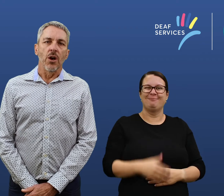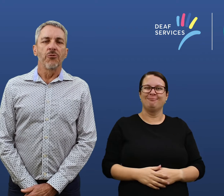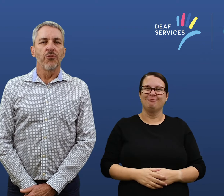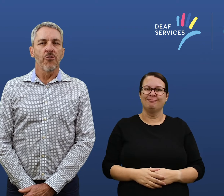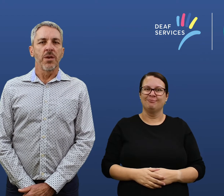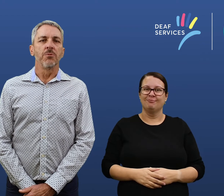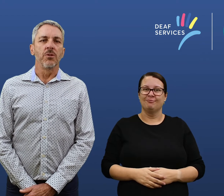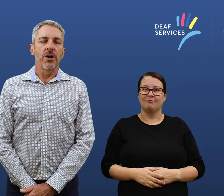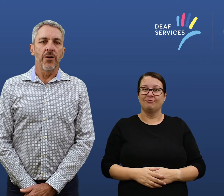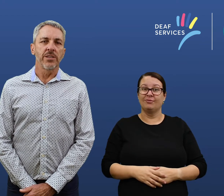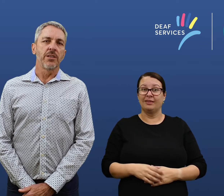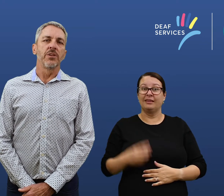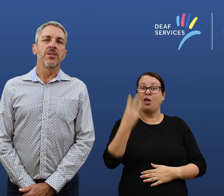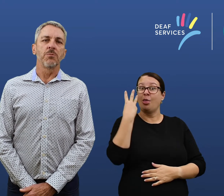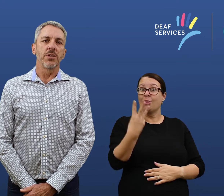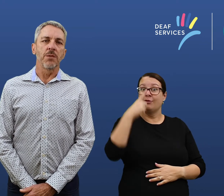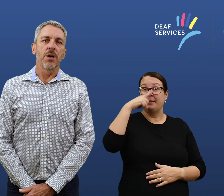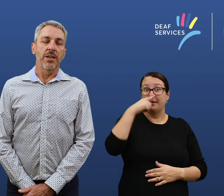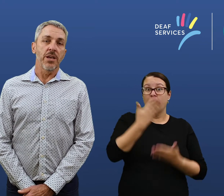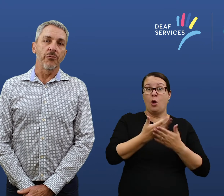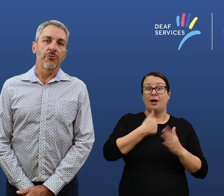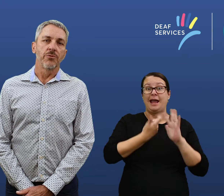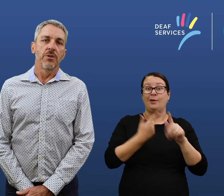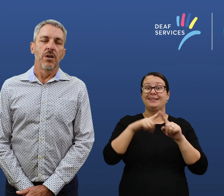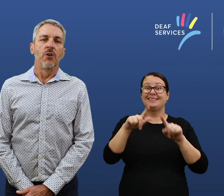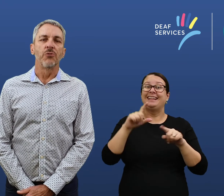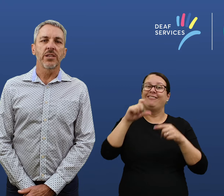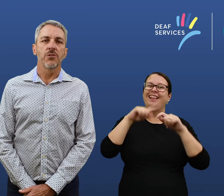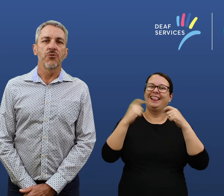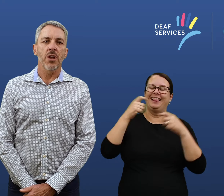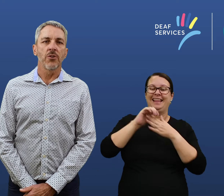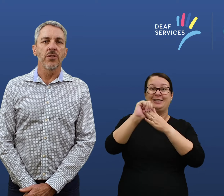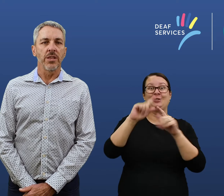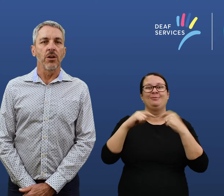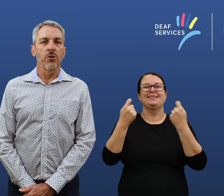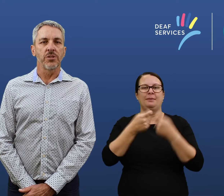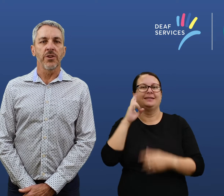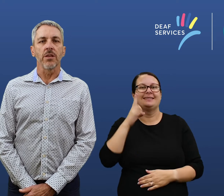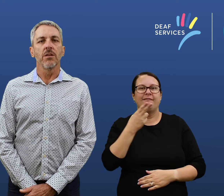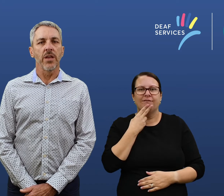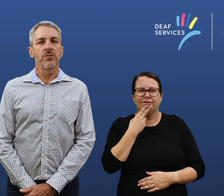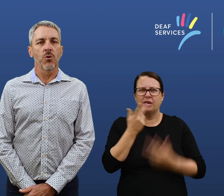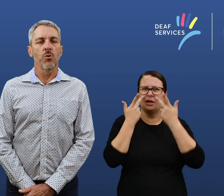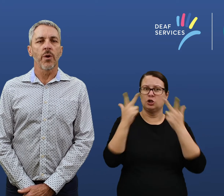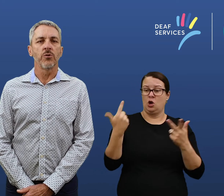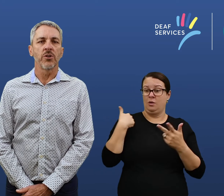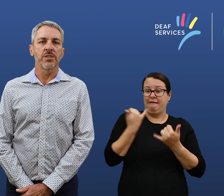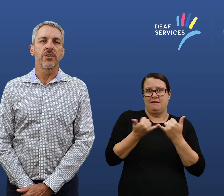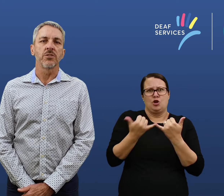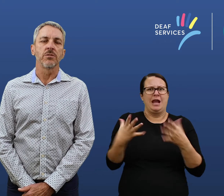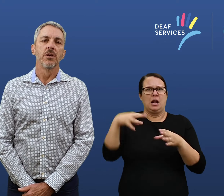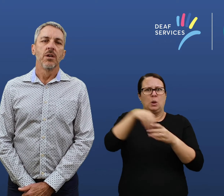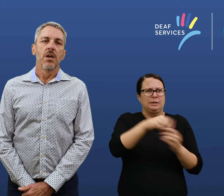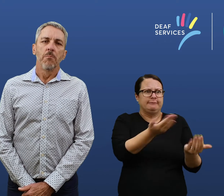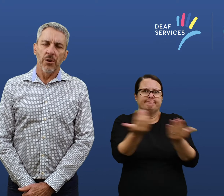3 of the 5 people on our executive leadership team are deaf, a reflection of not only the inclusivity that is core to our